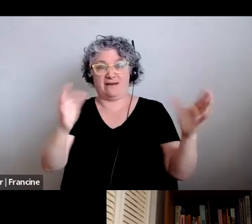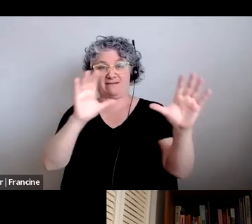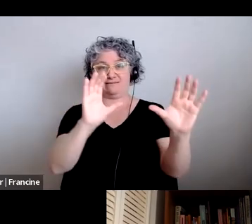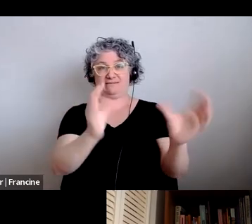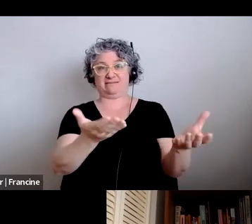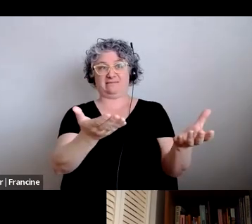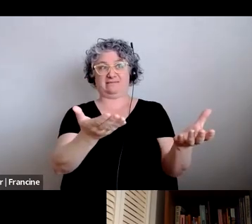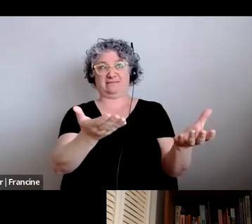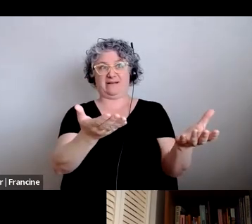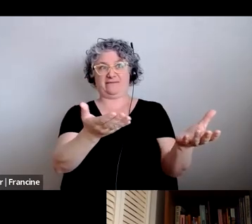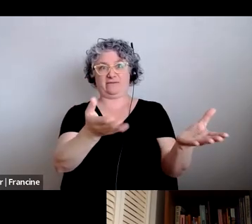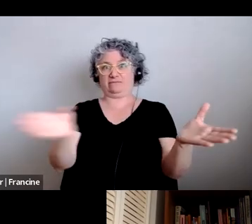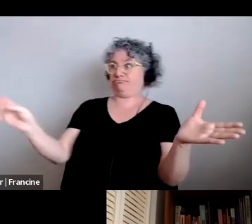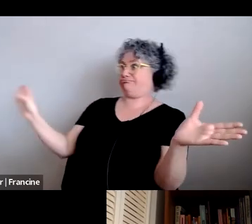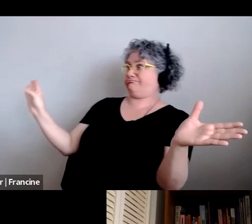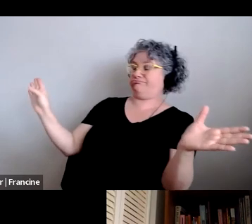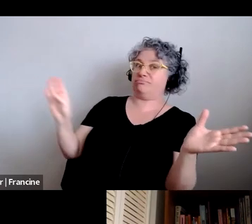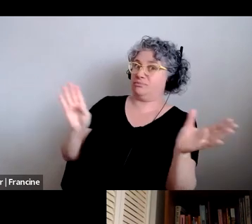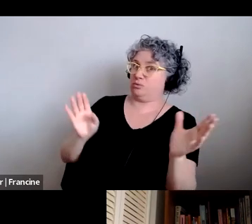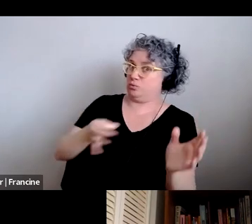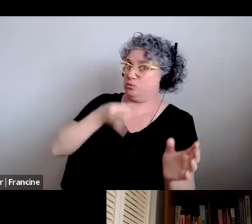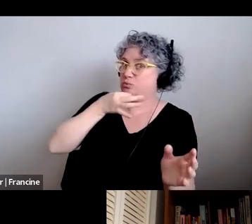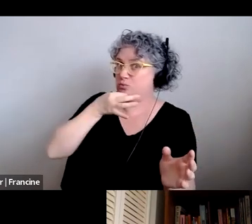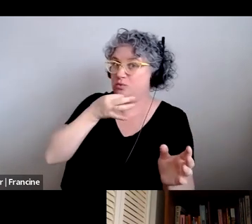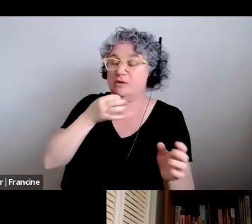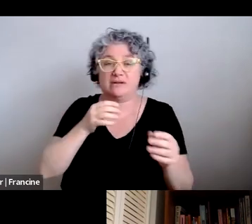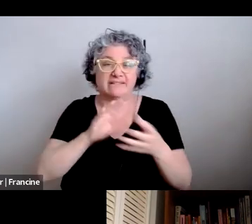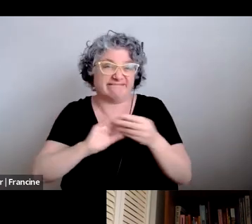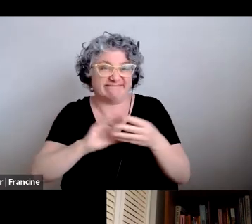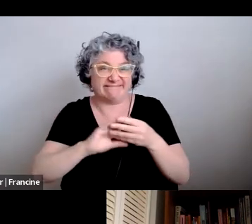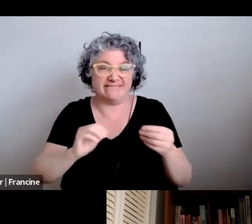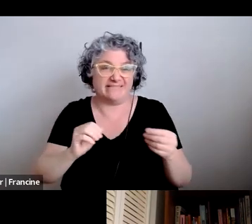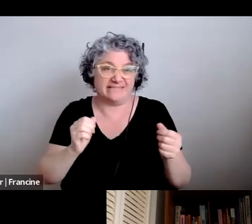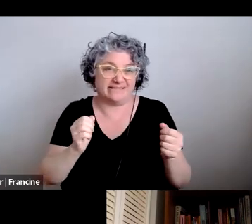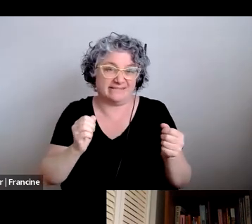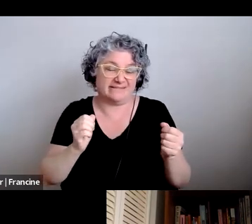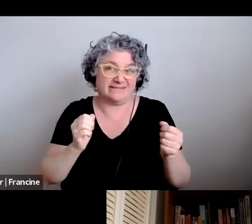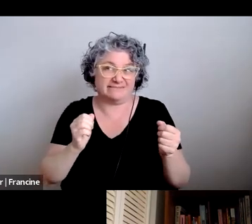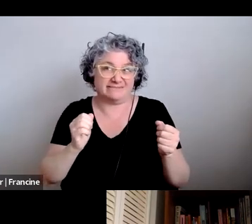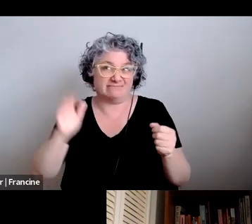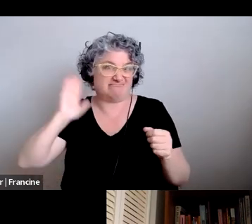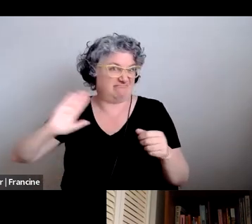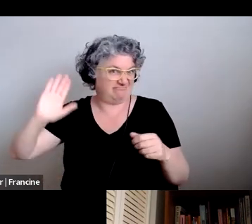really quickly. And he was saying that some time ago. So it's interesting to hear your remarks.